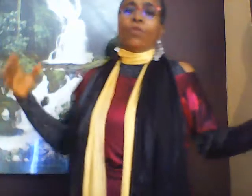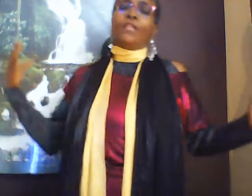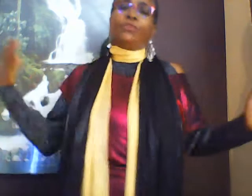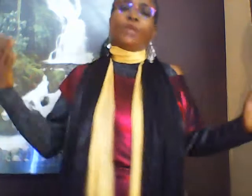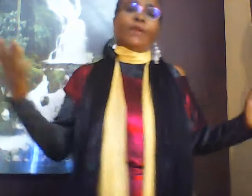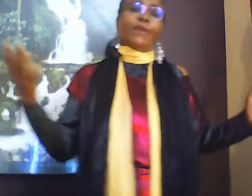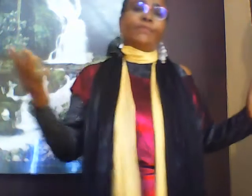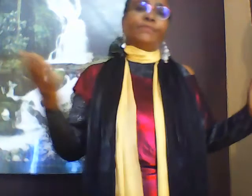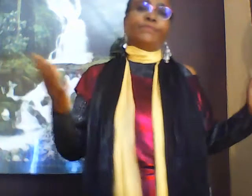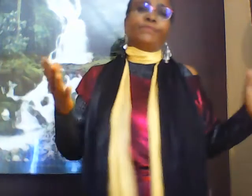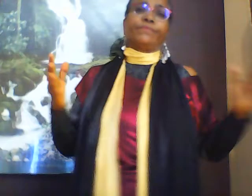Holding together,